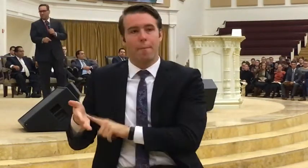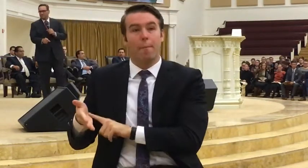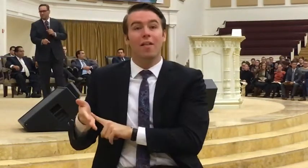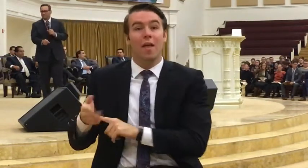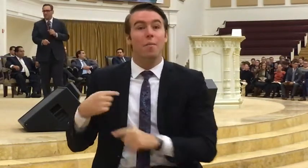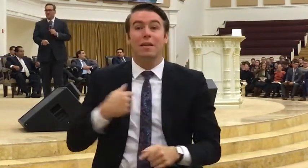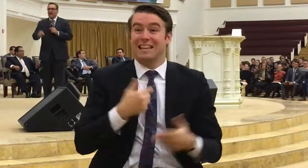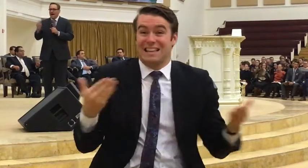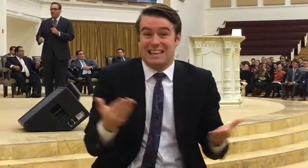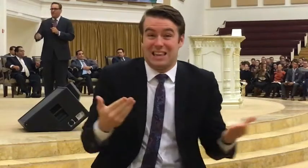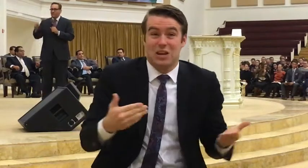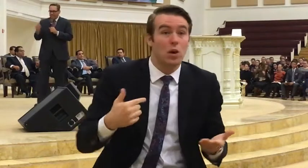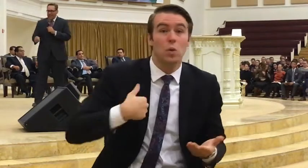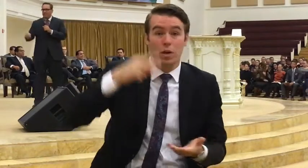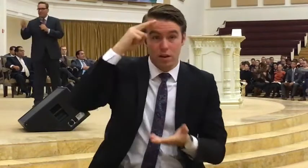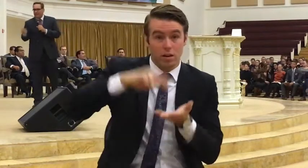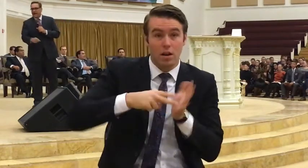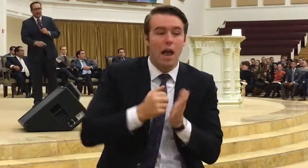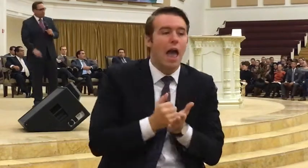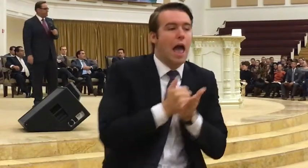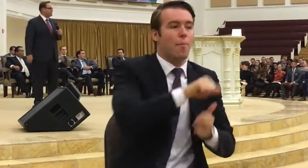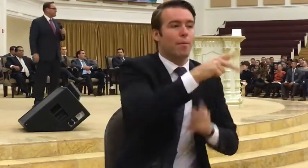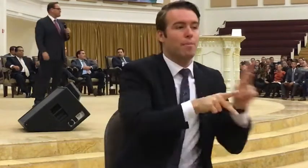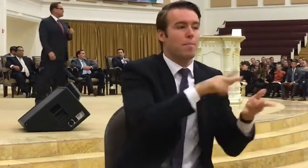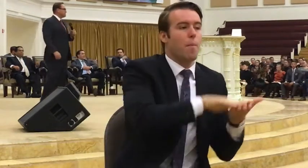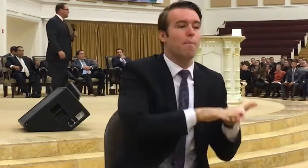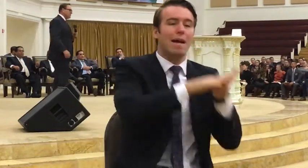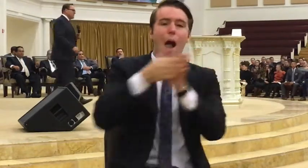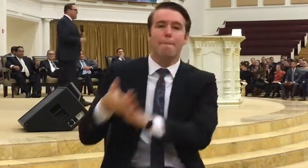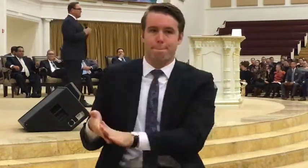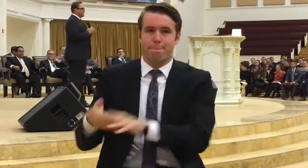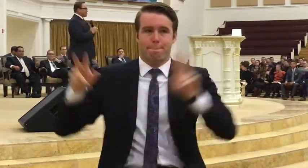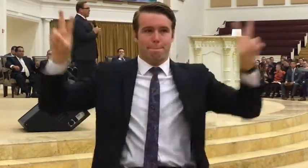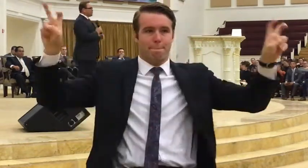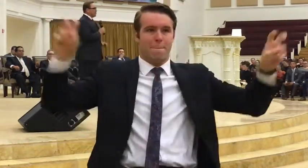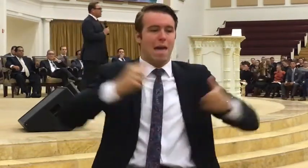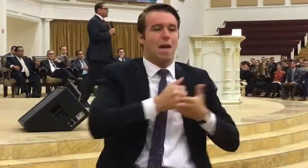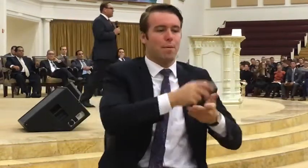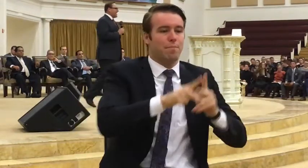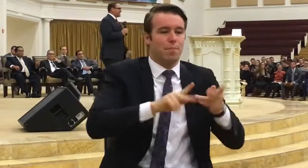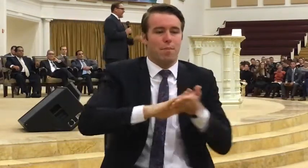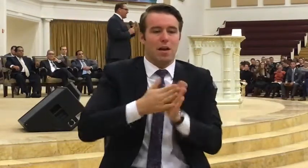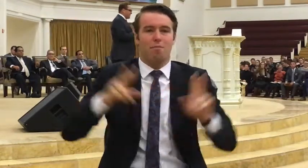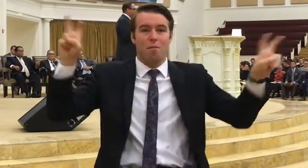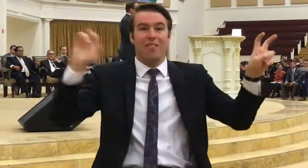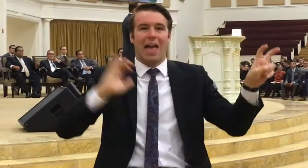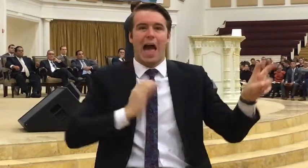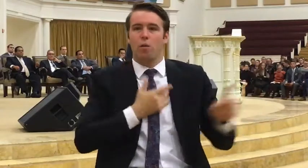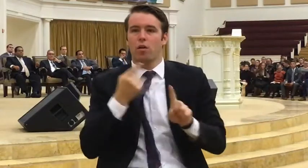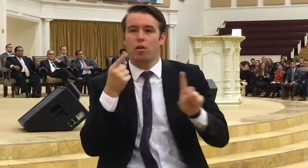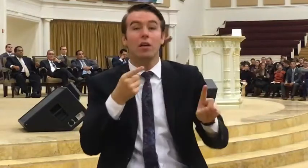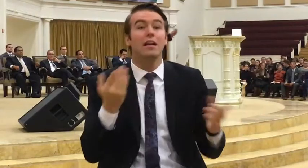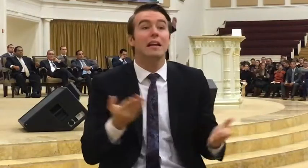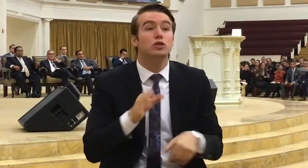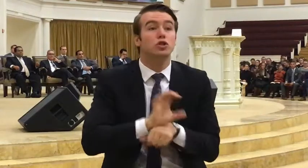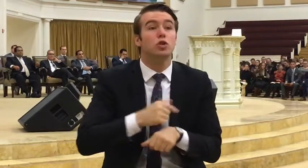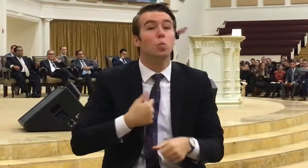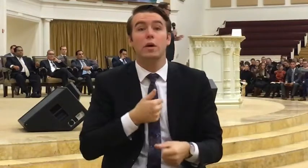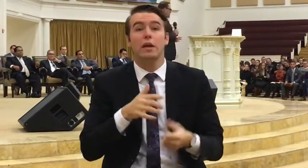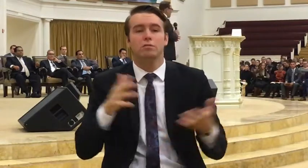about helping people become. In this church, we stress education. We